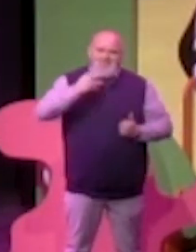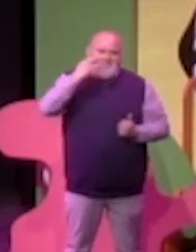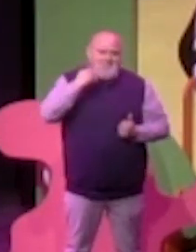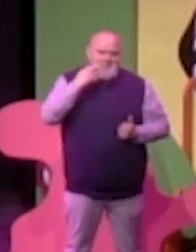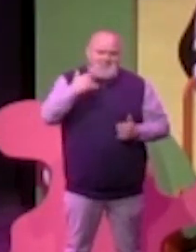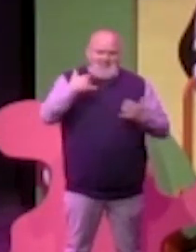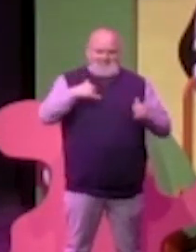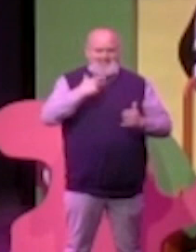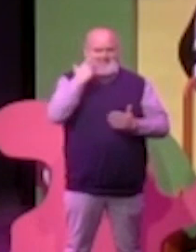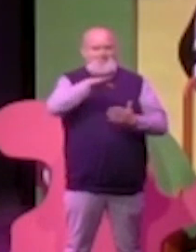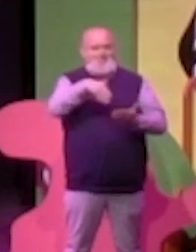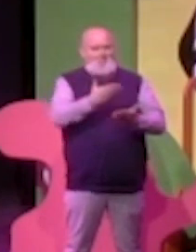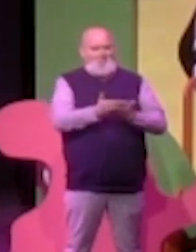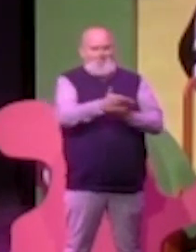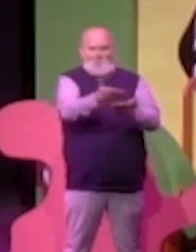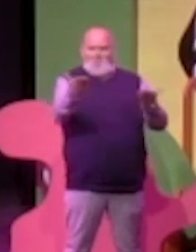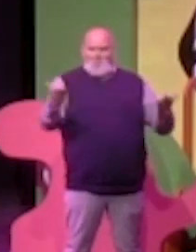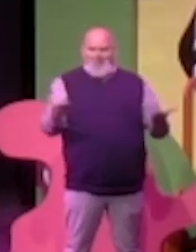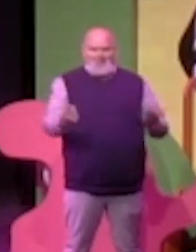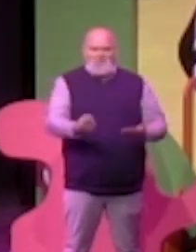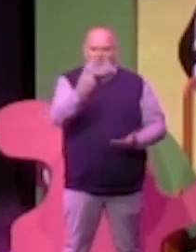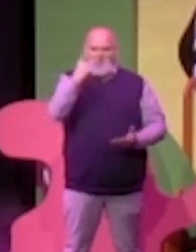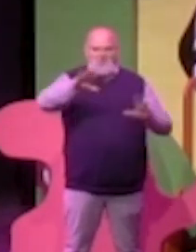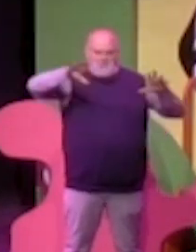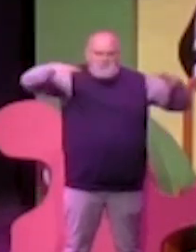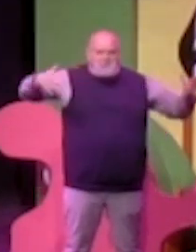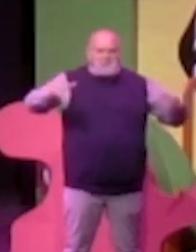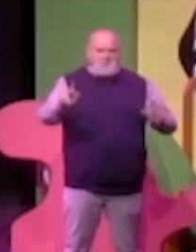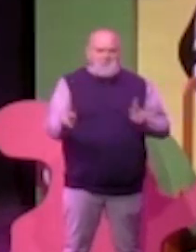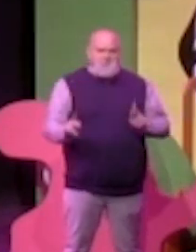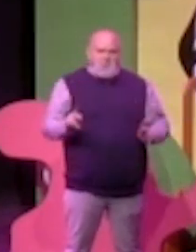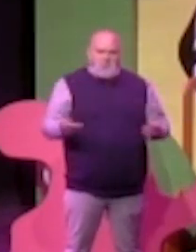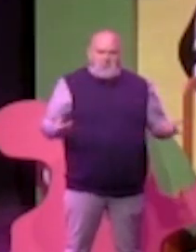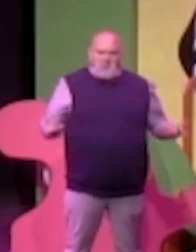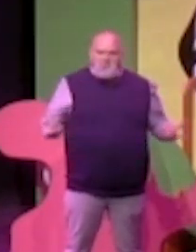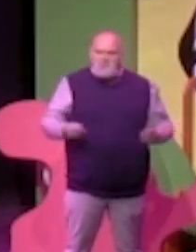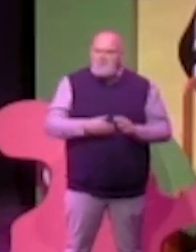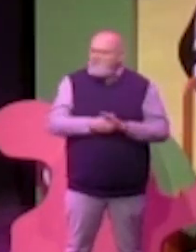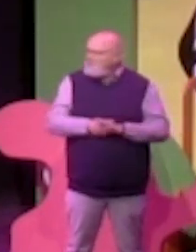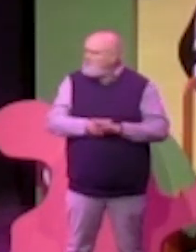seeing everybody as one being. You know what I'm saying? It's like,